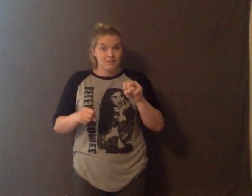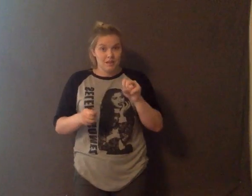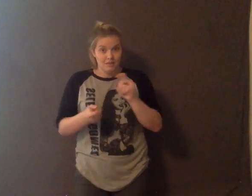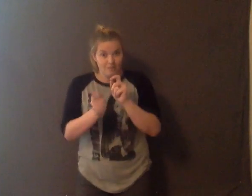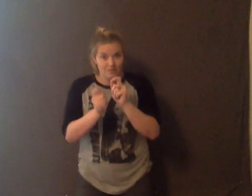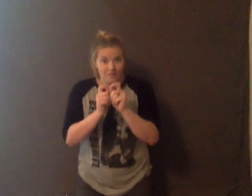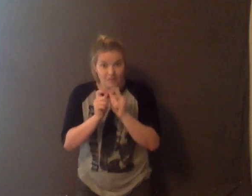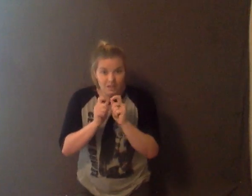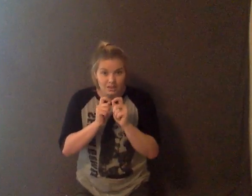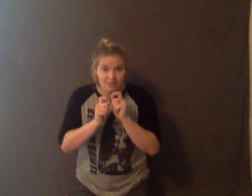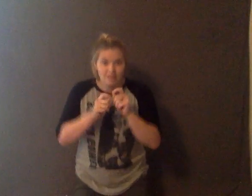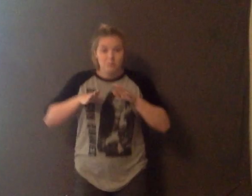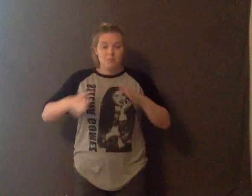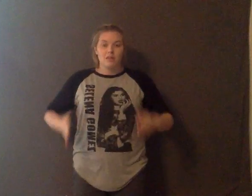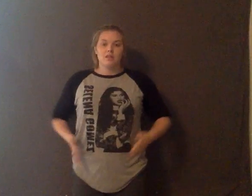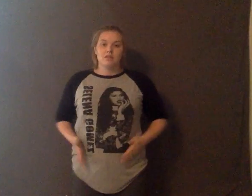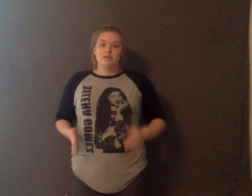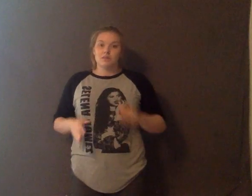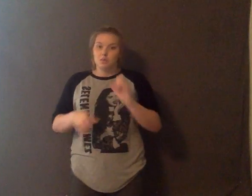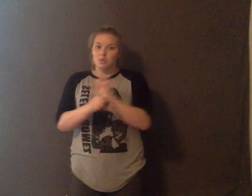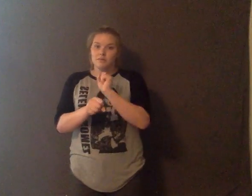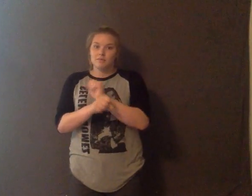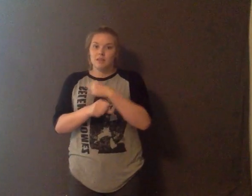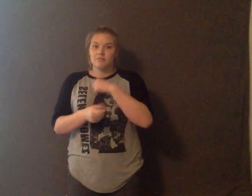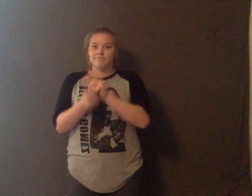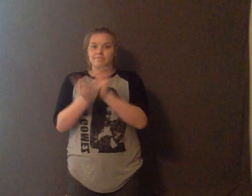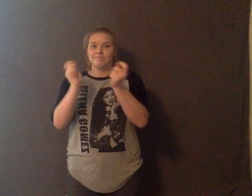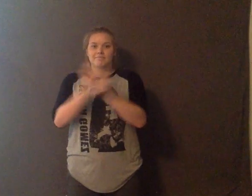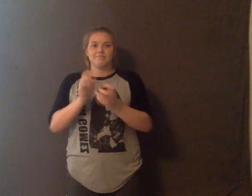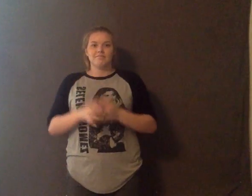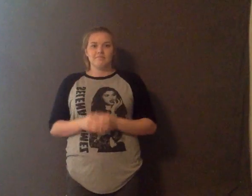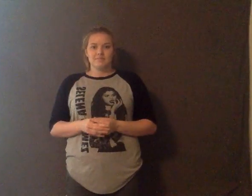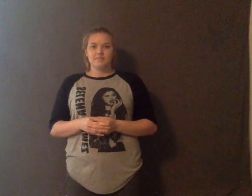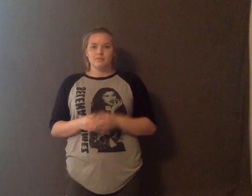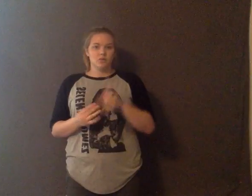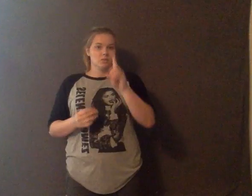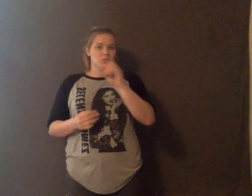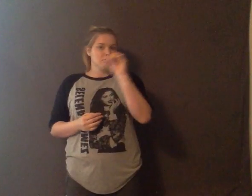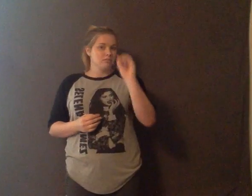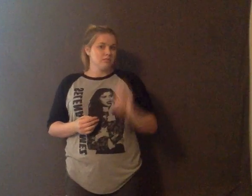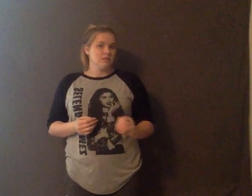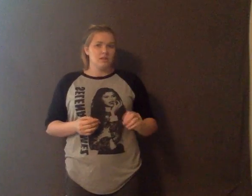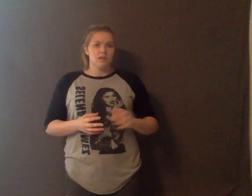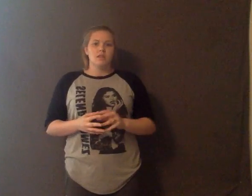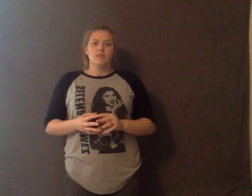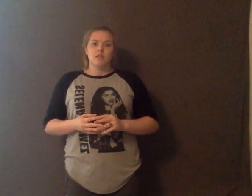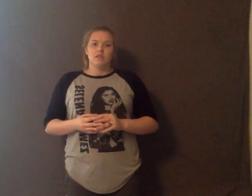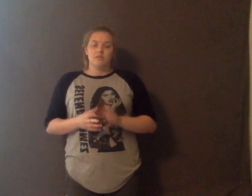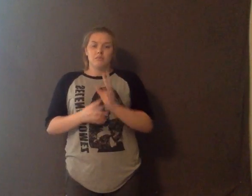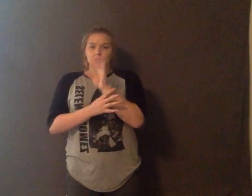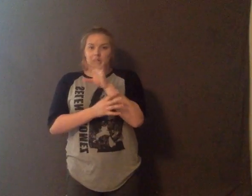so many people. So I immediately just switched to a completely whole food plant-based diet. After a